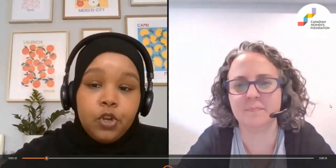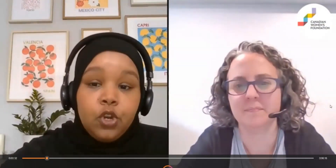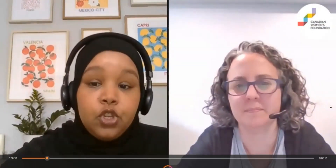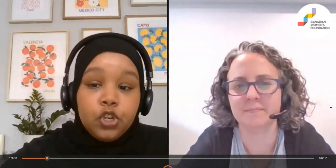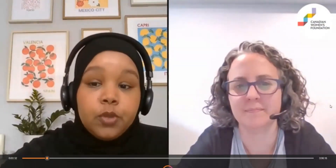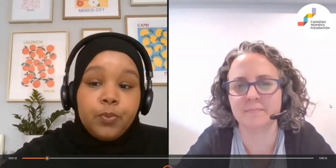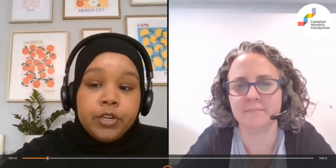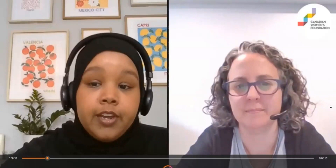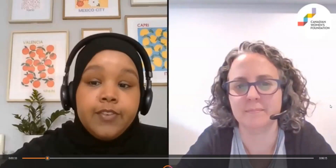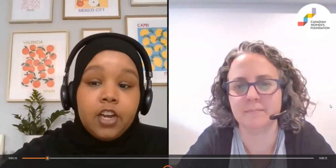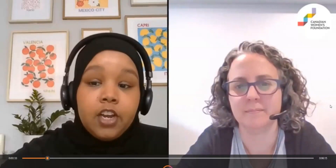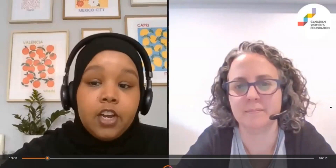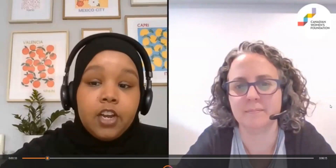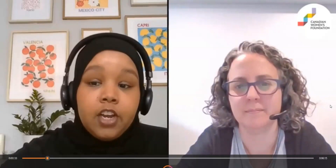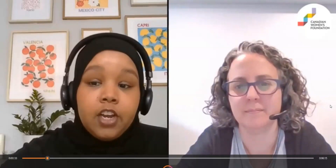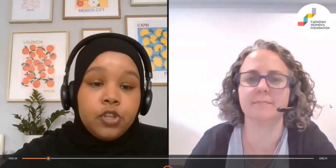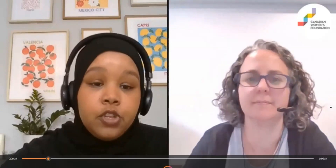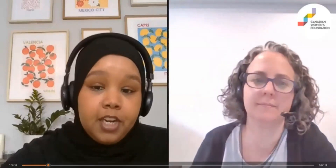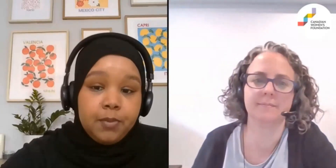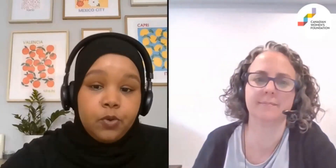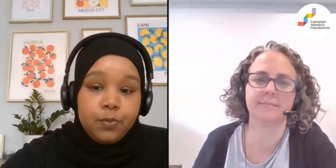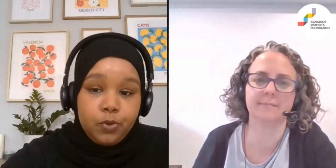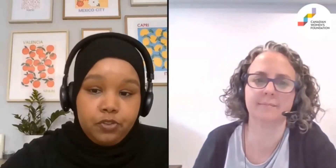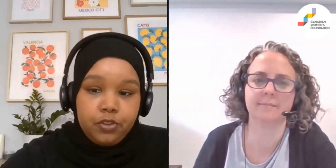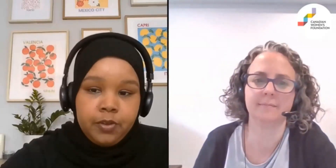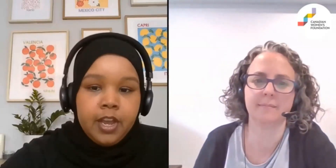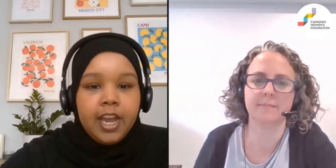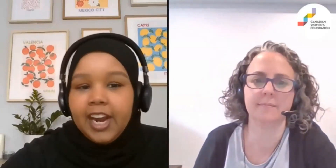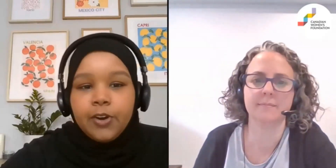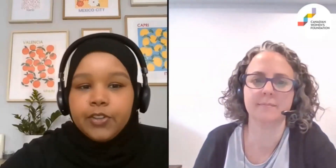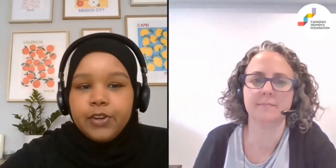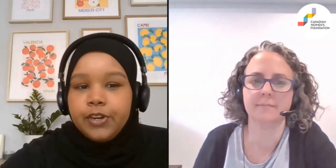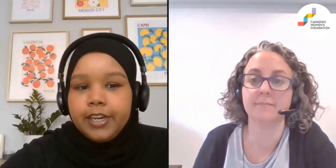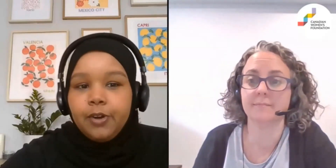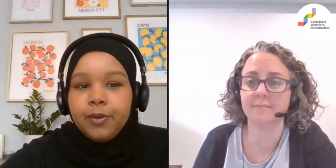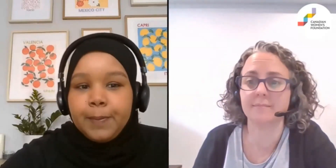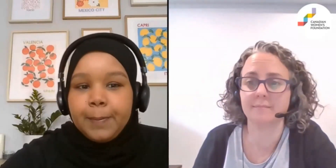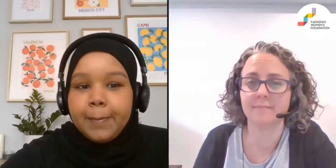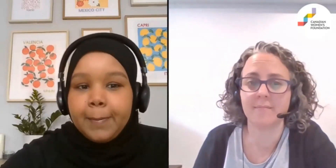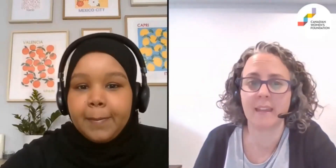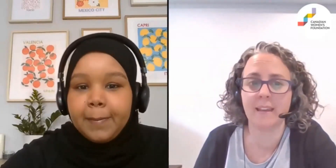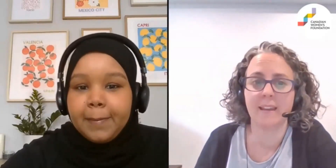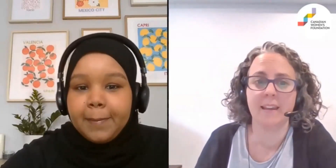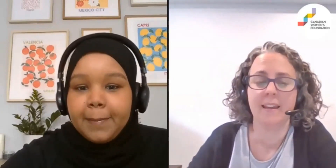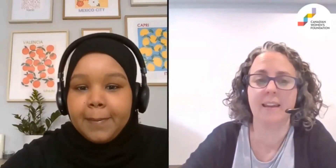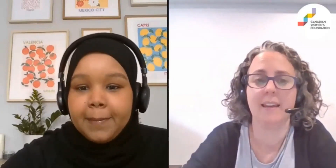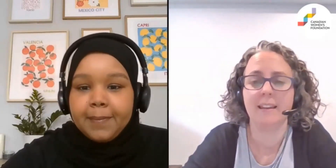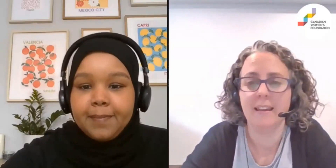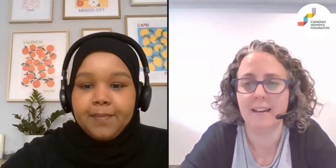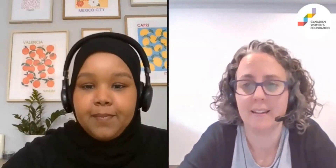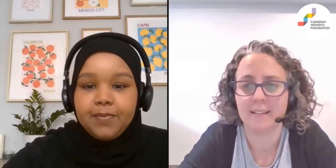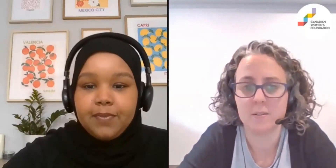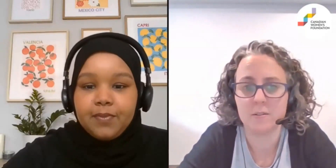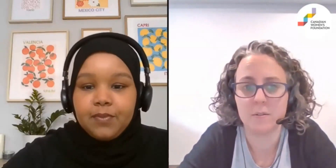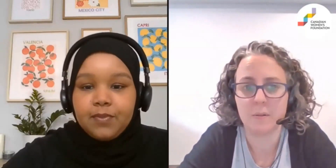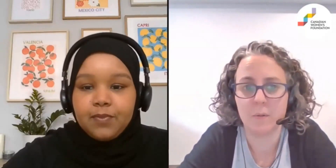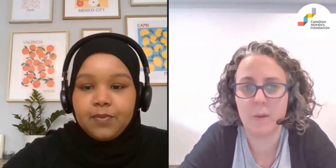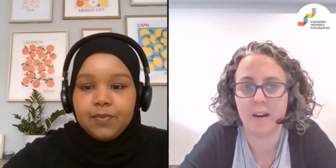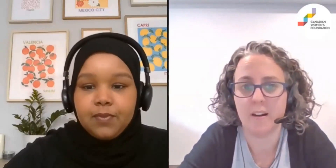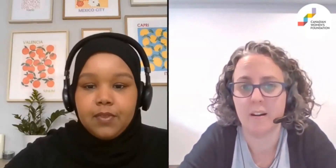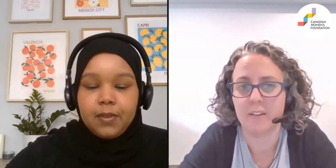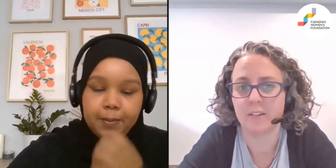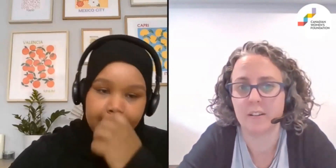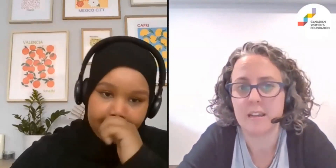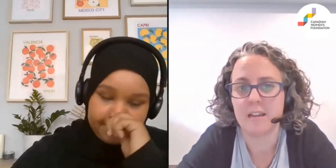middle-income women, took the brunt of economic losses during the pandemic emergency. How are they faring now? Yeah, so